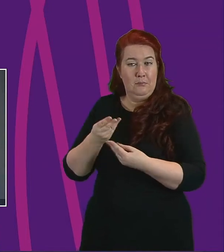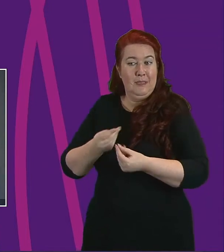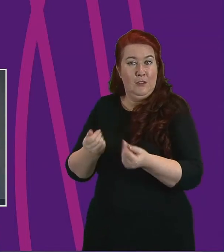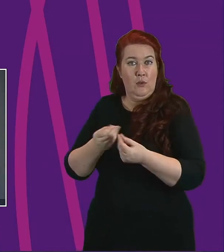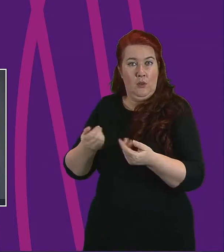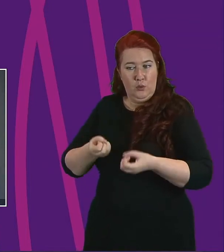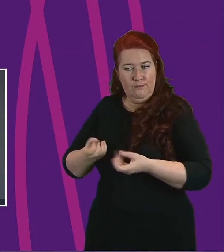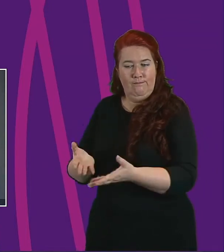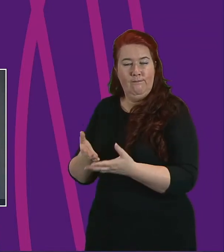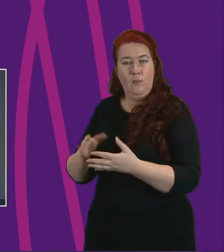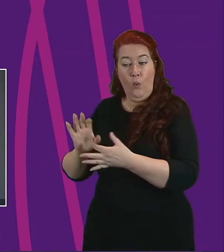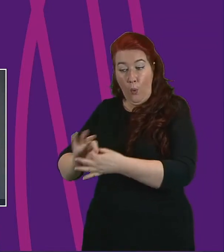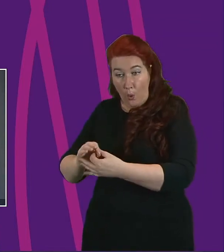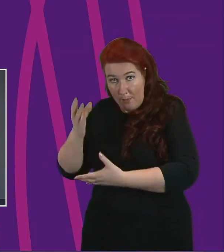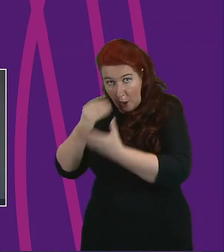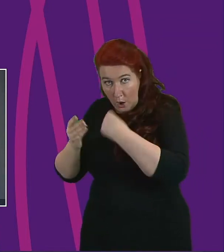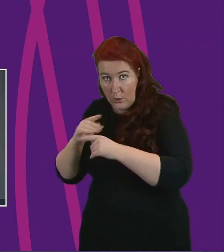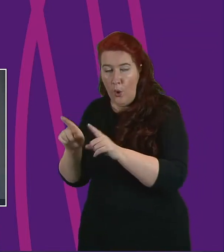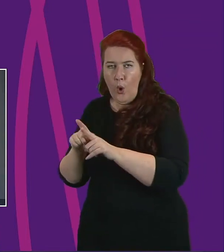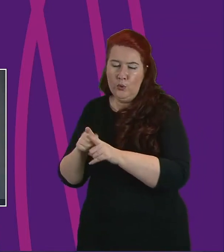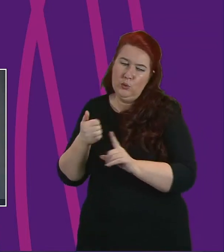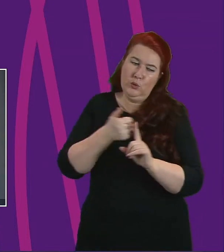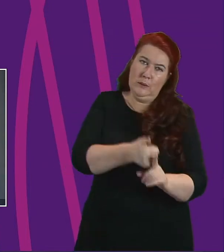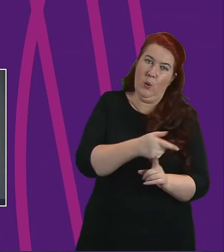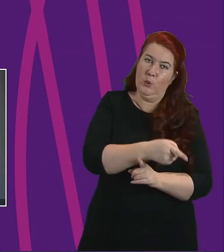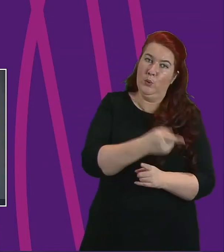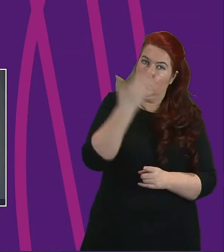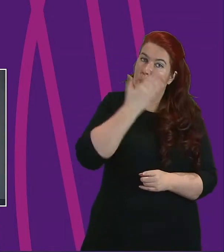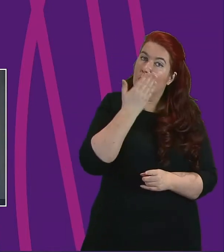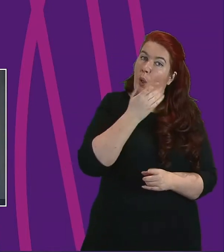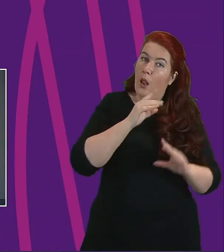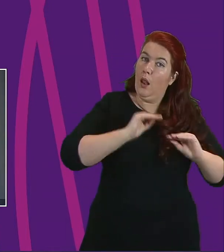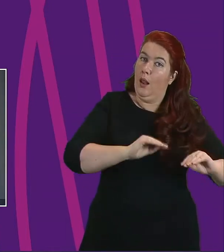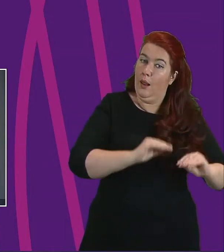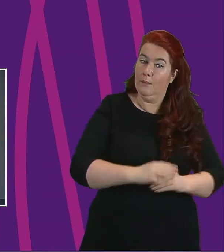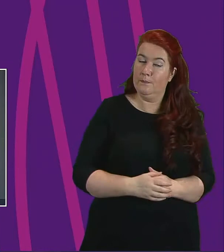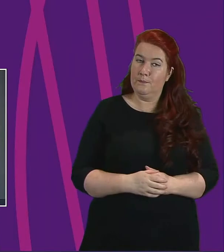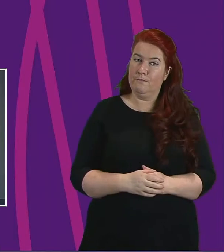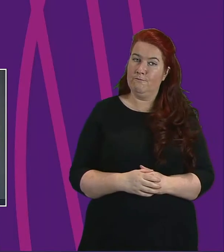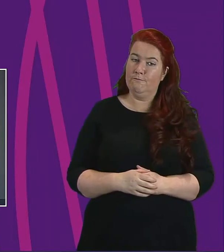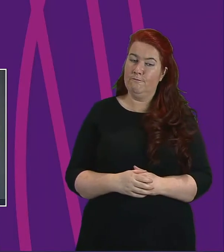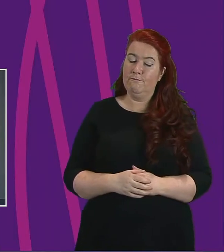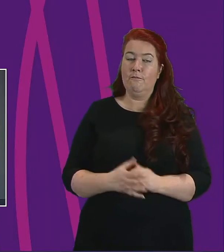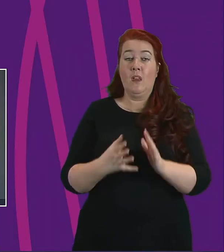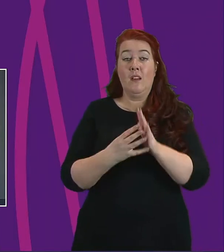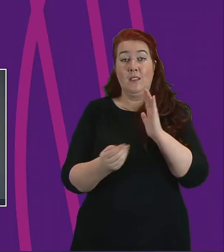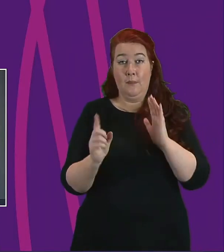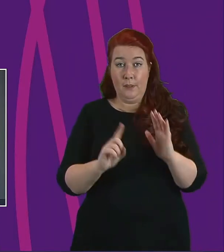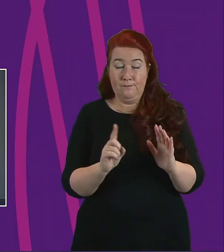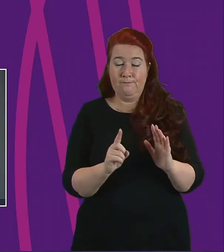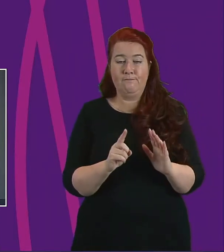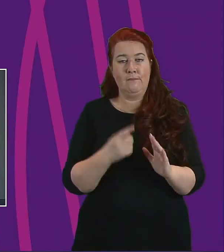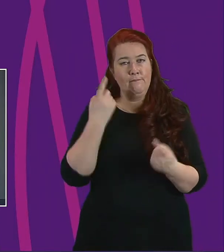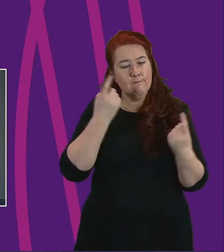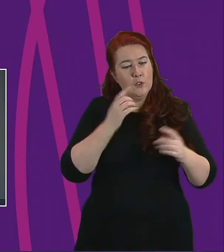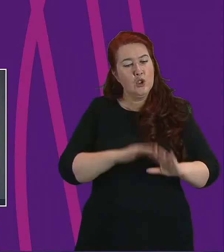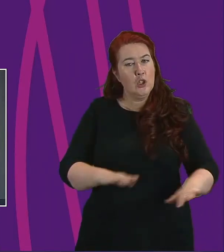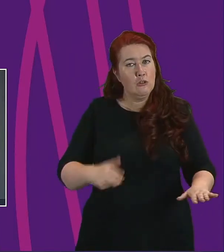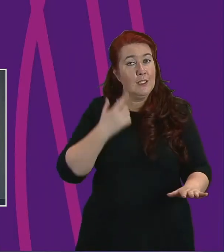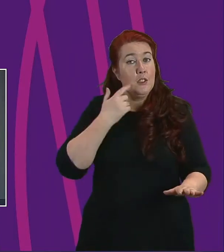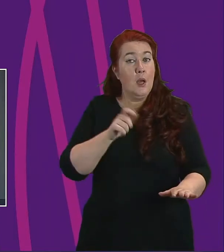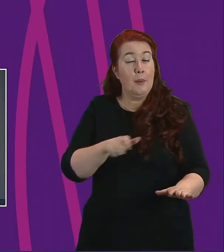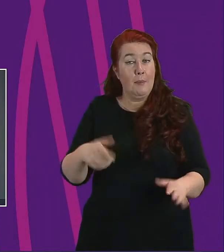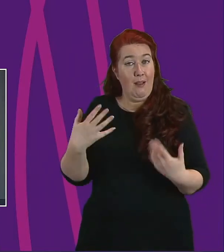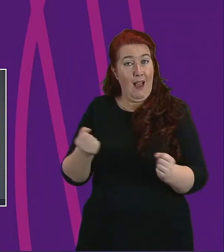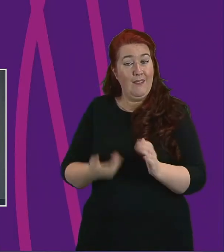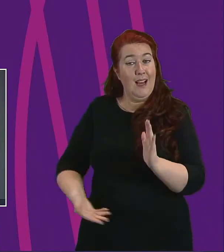to augment and support schools' own arrangements. This includes consideration of children and young people with additional support needs